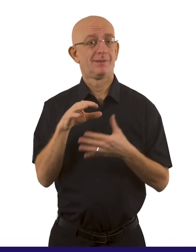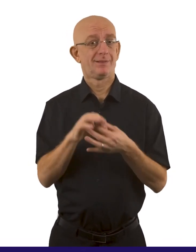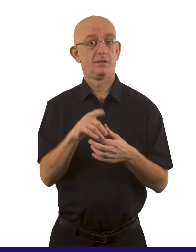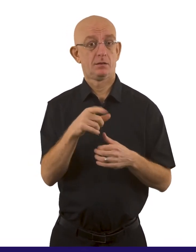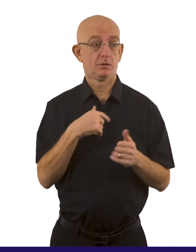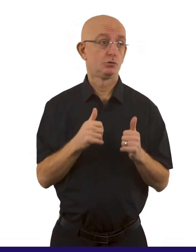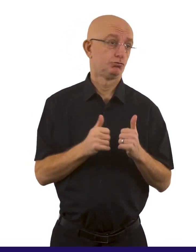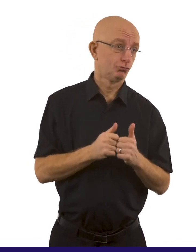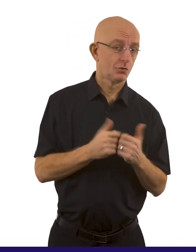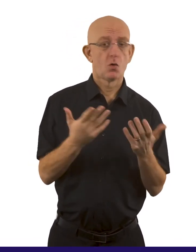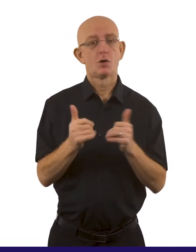following statements.